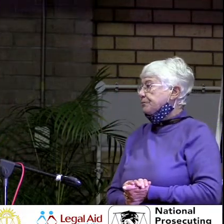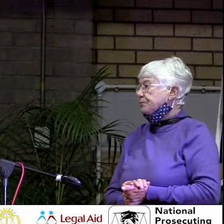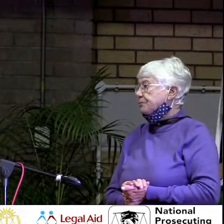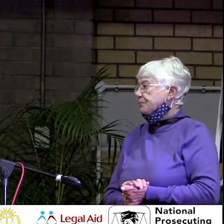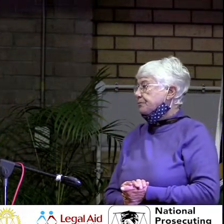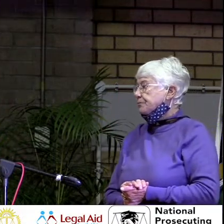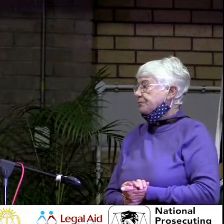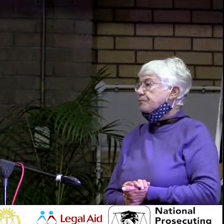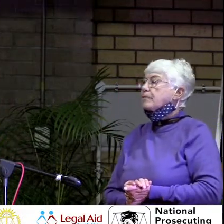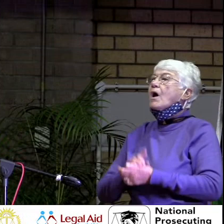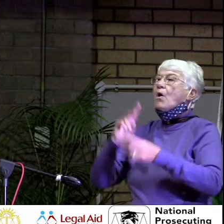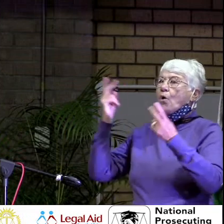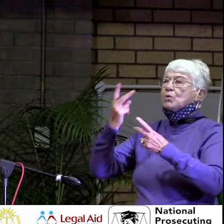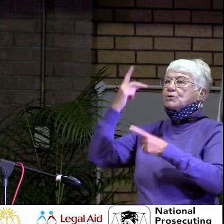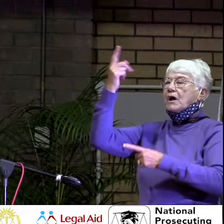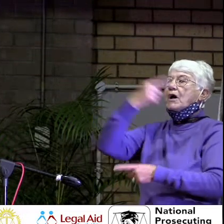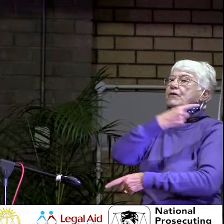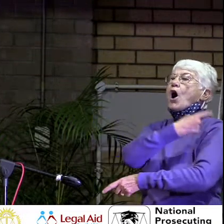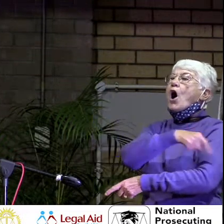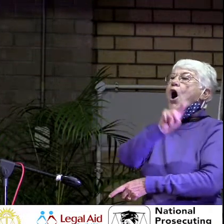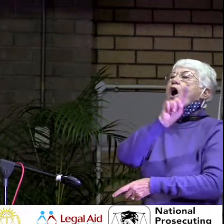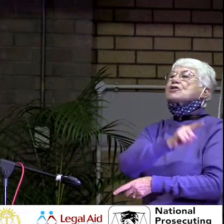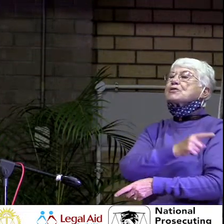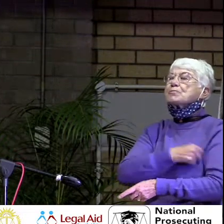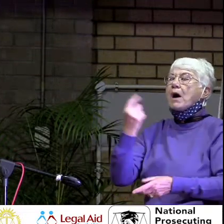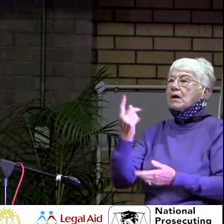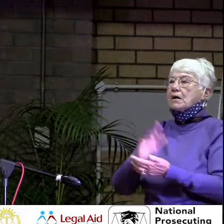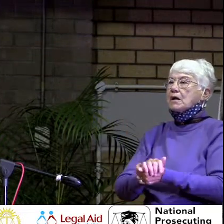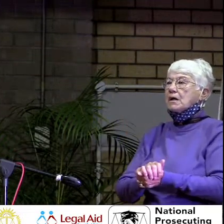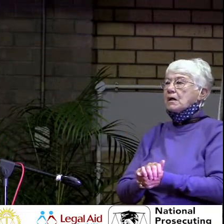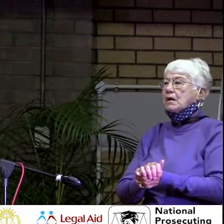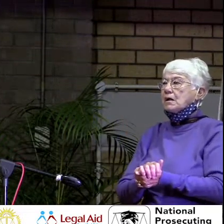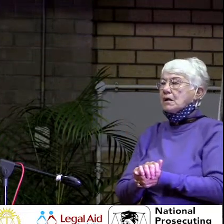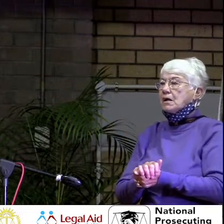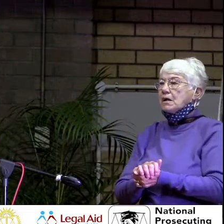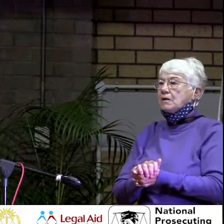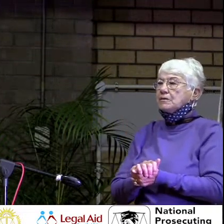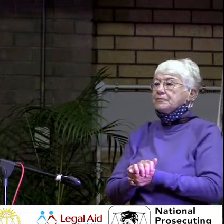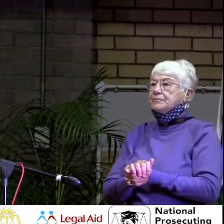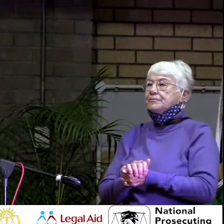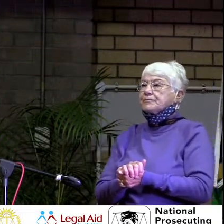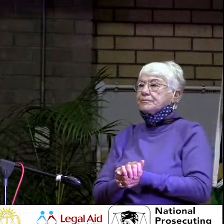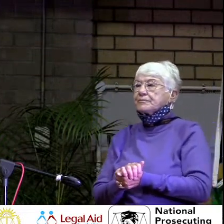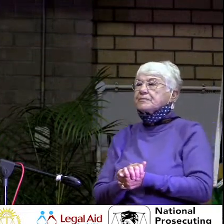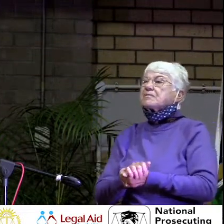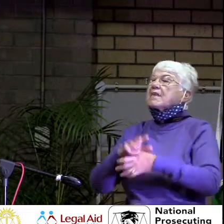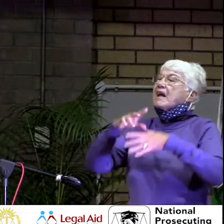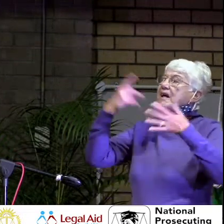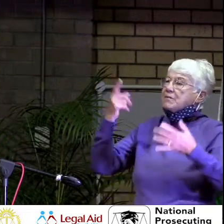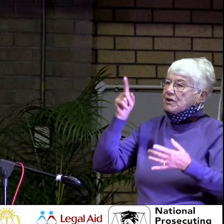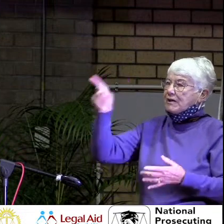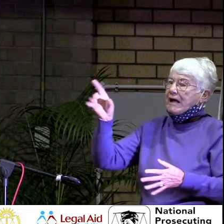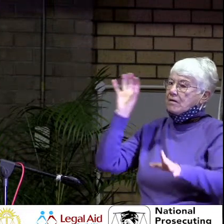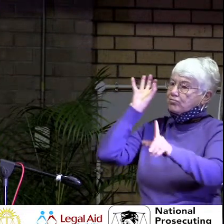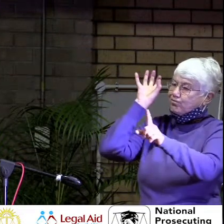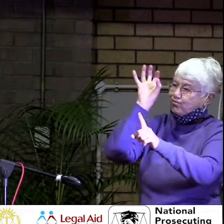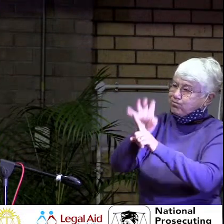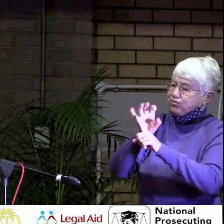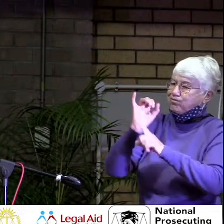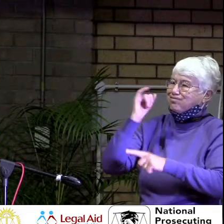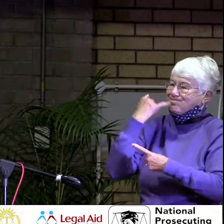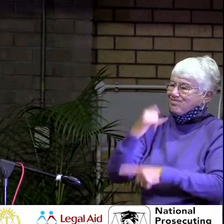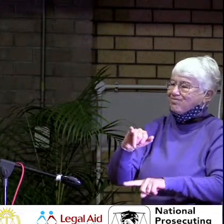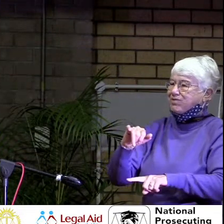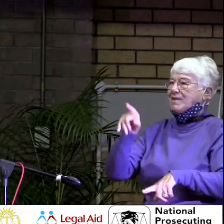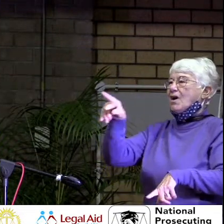to the hospitals where a person who's been a victim of rape or a sexual assault or a survivor can